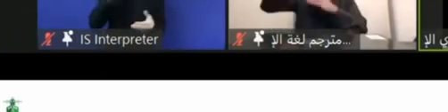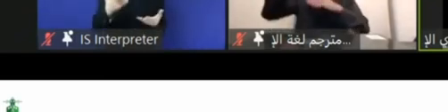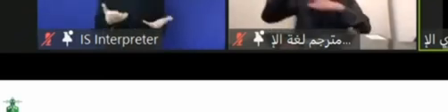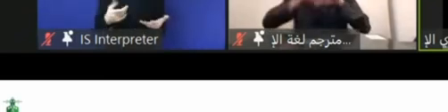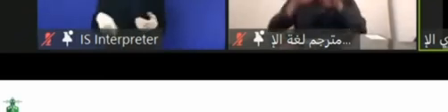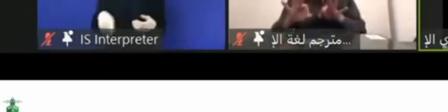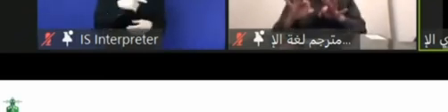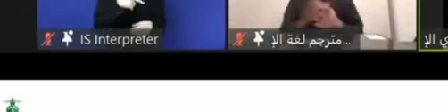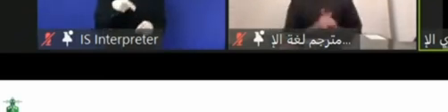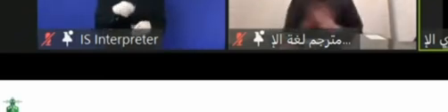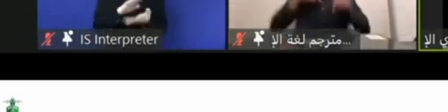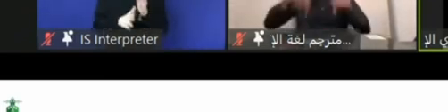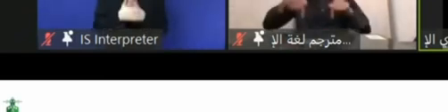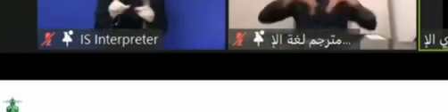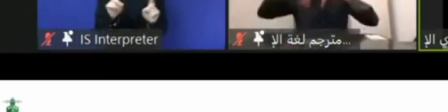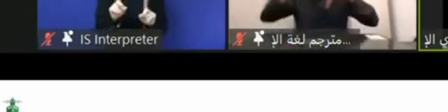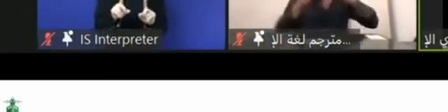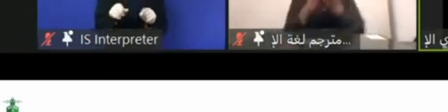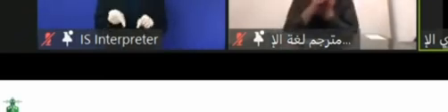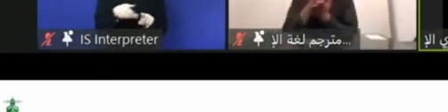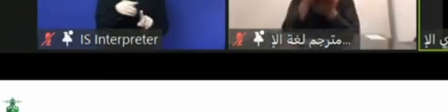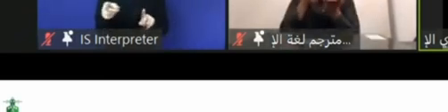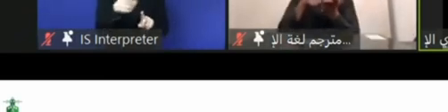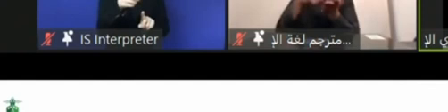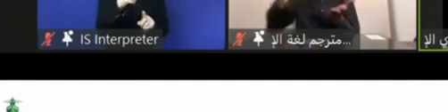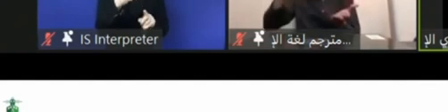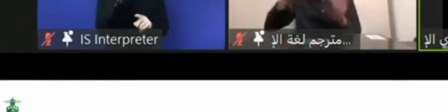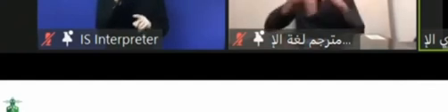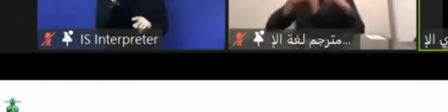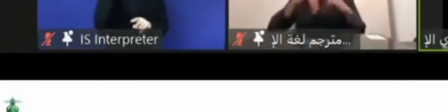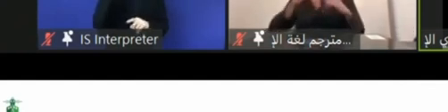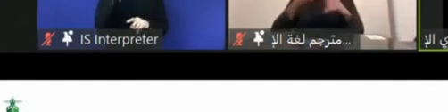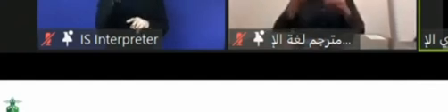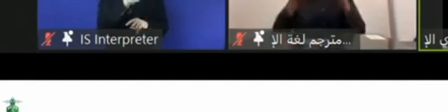now in the education field, in the